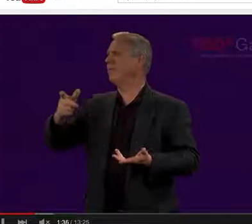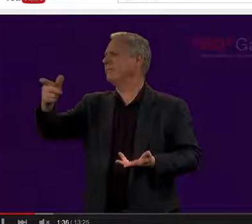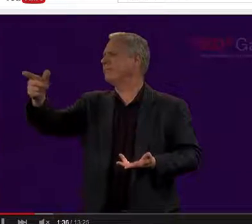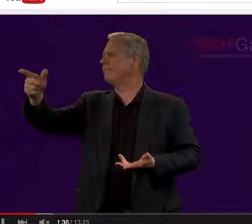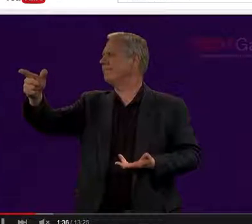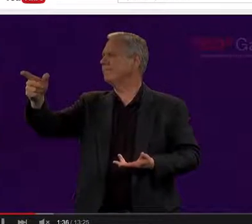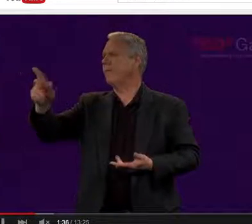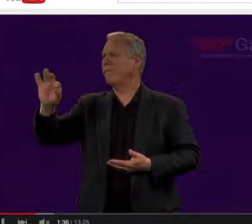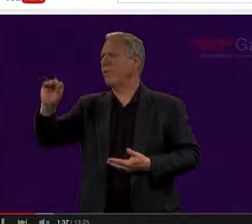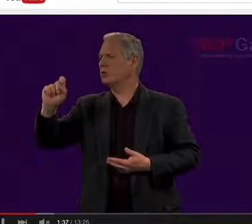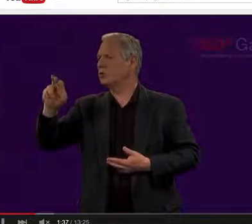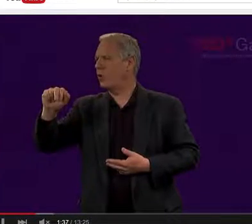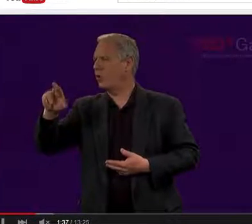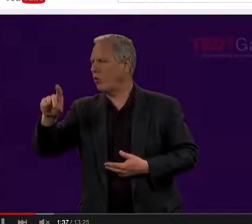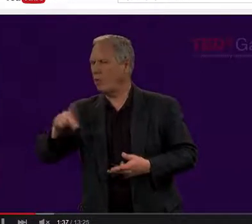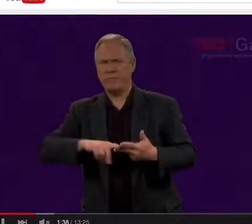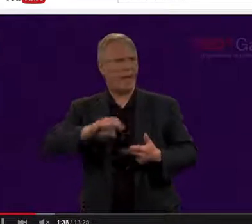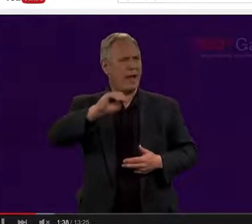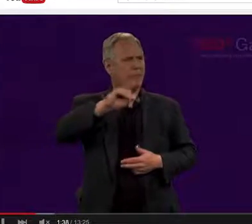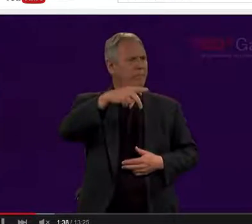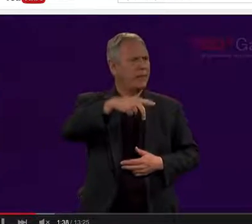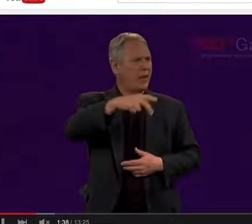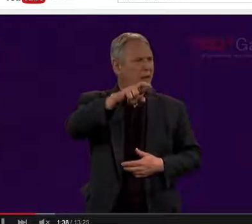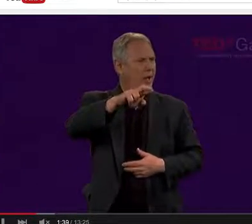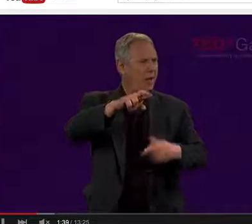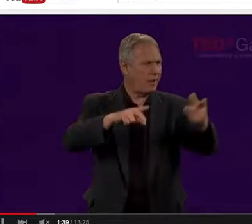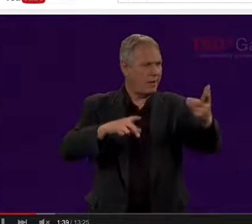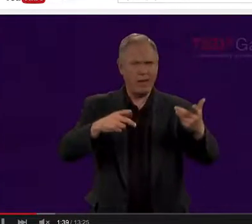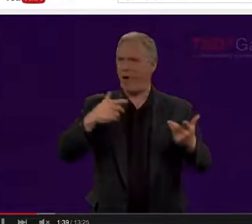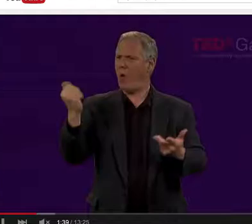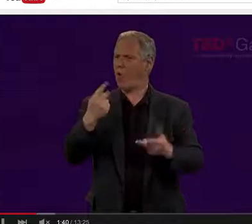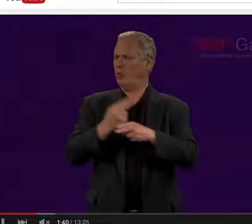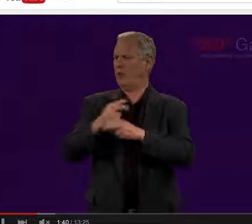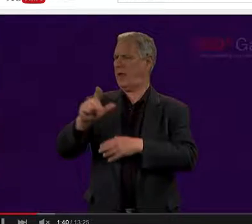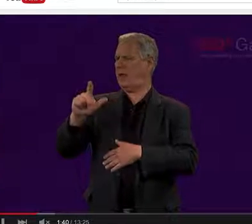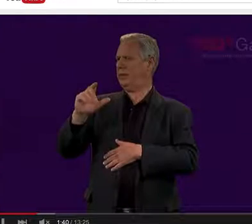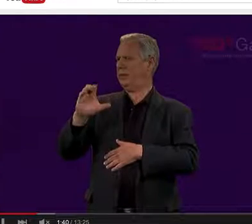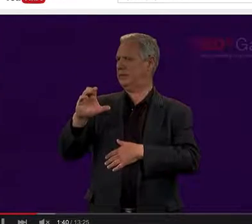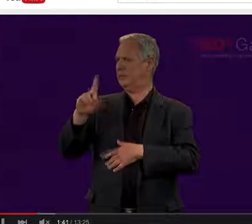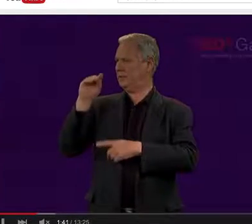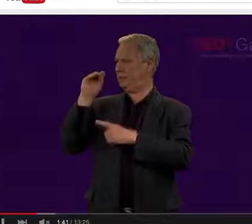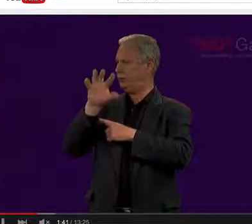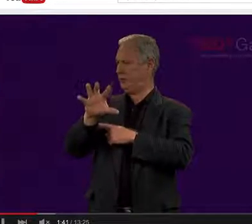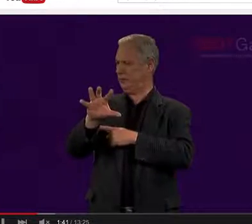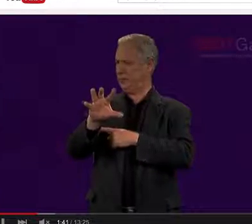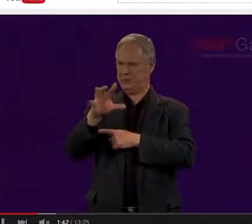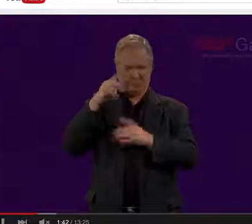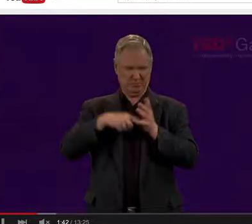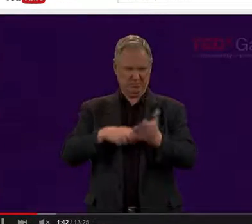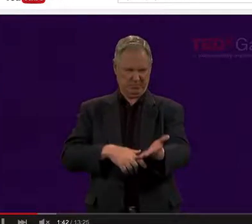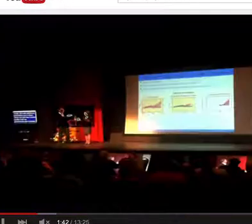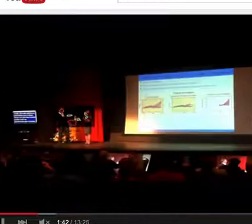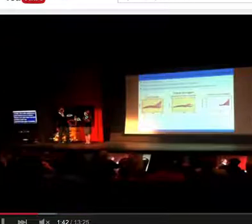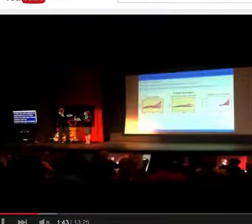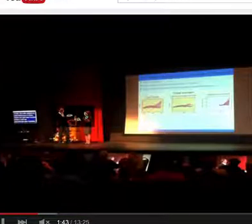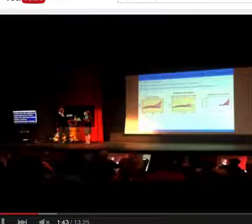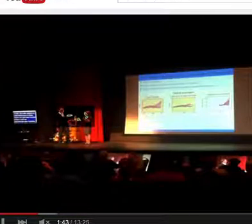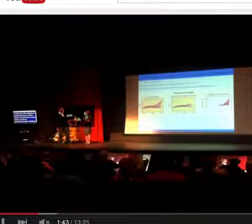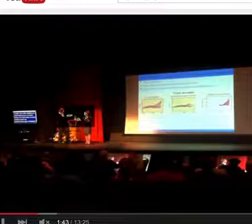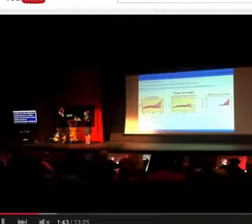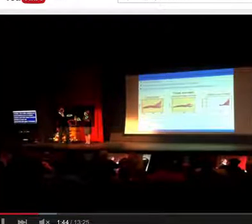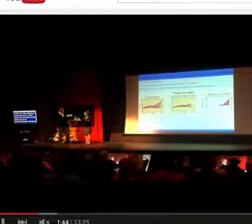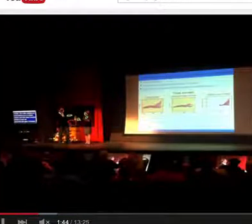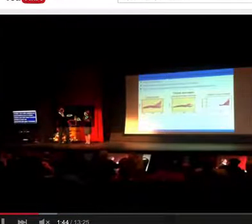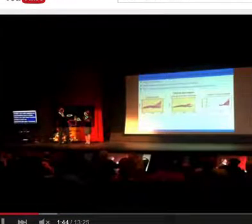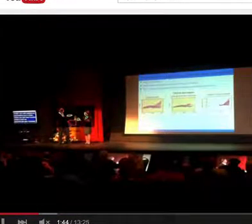the Elstead Auditorium and a couple other buildings like the multipurpose room, they use LCD lights